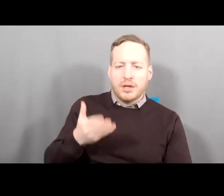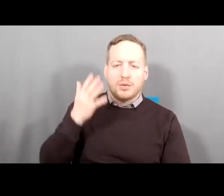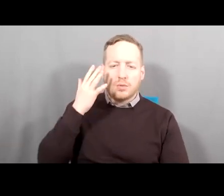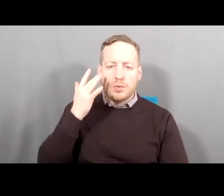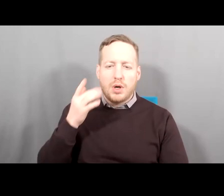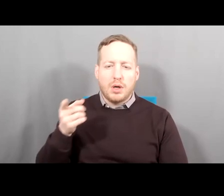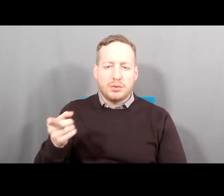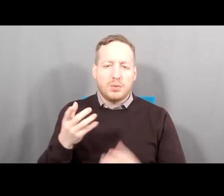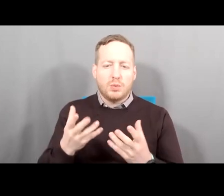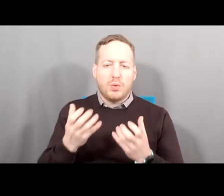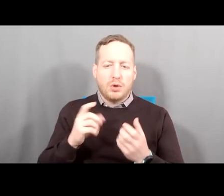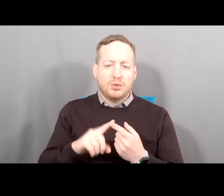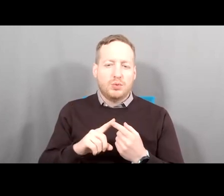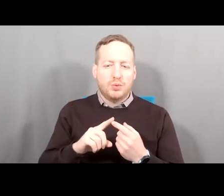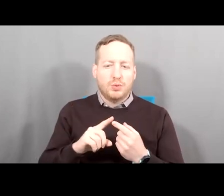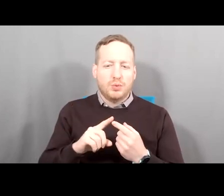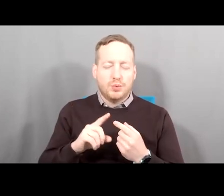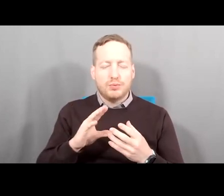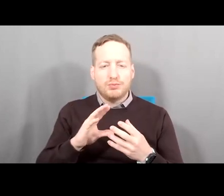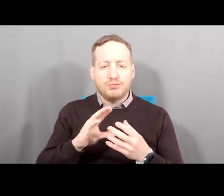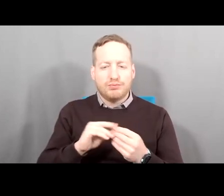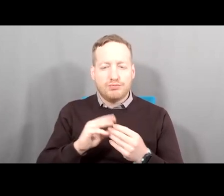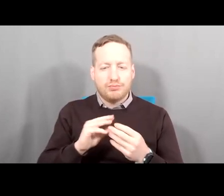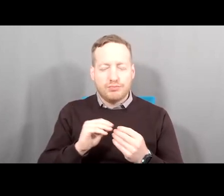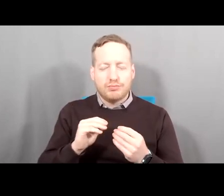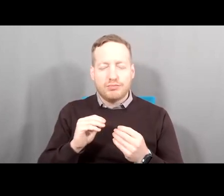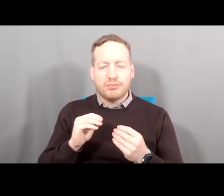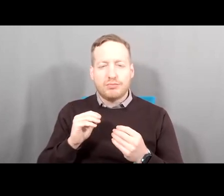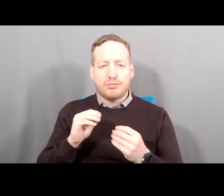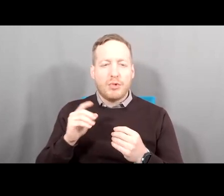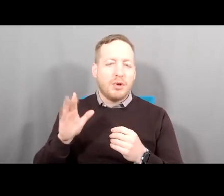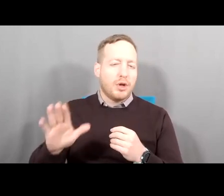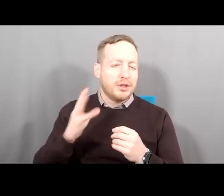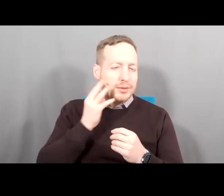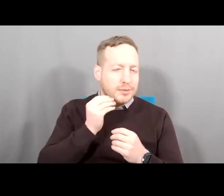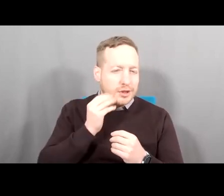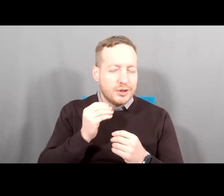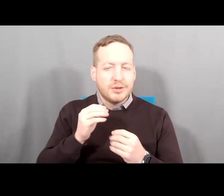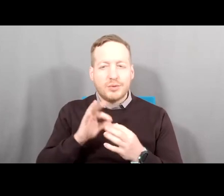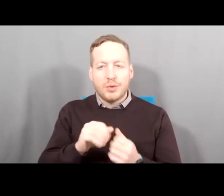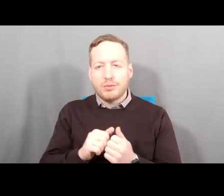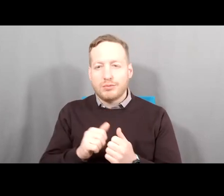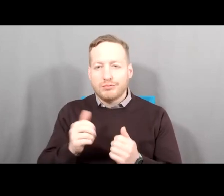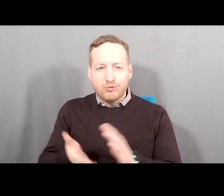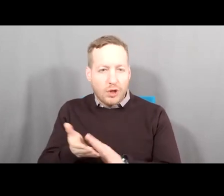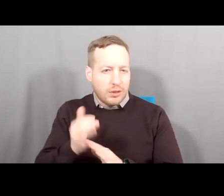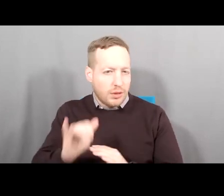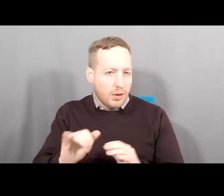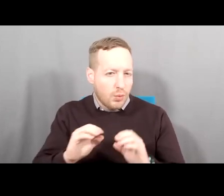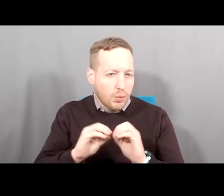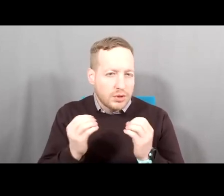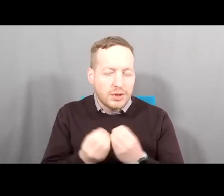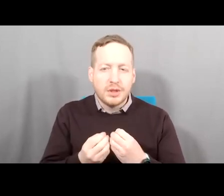Incorporated. We invited her because we wanted to have her speak about